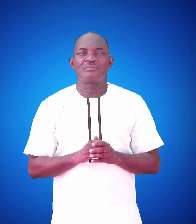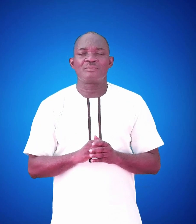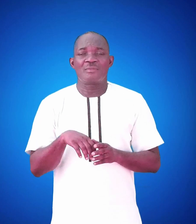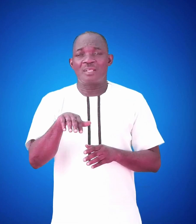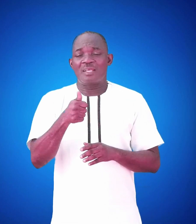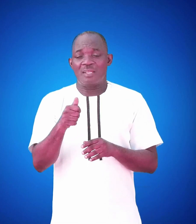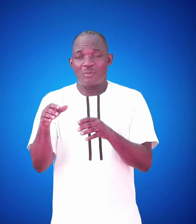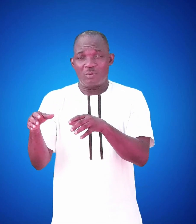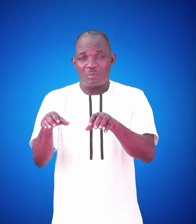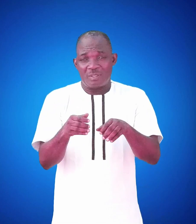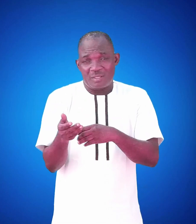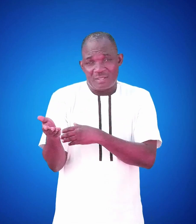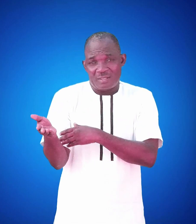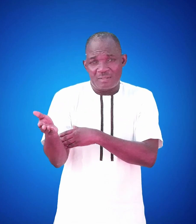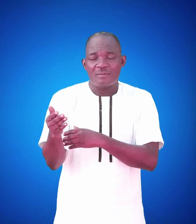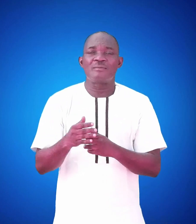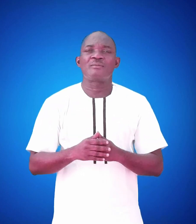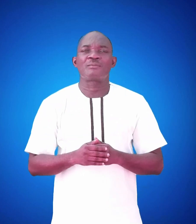at the community level,